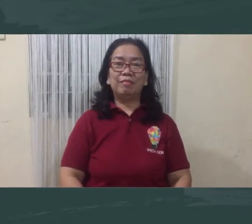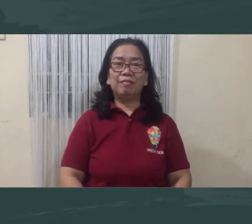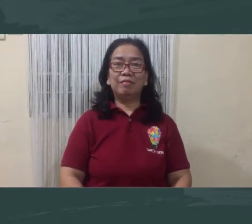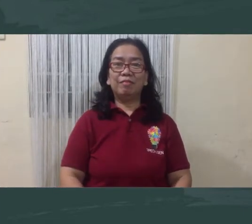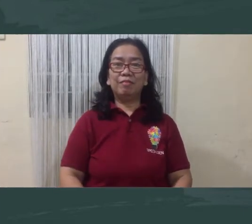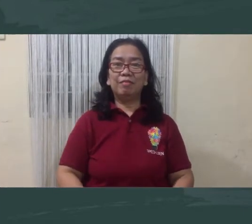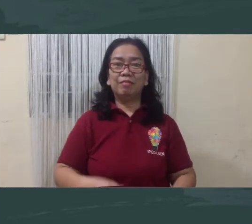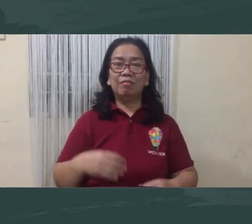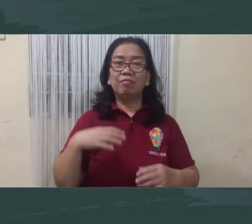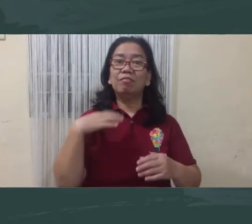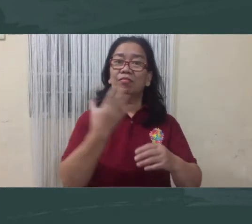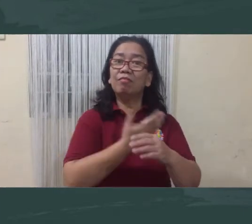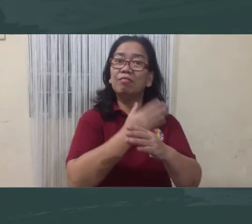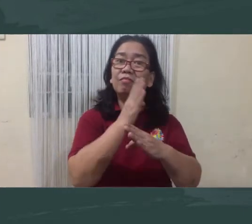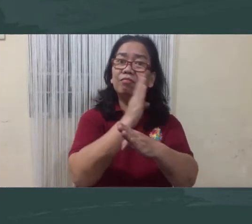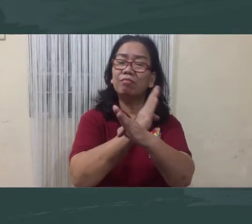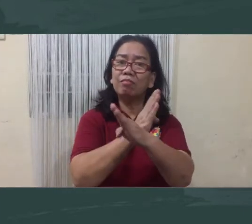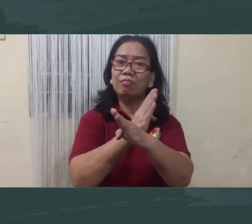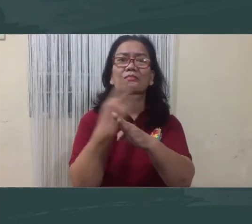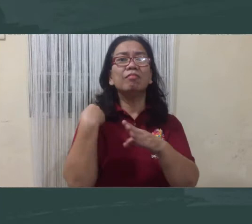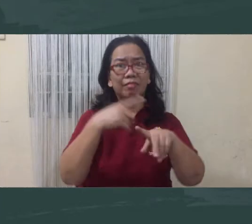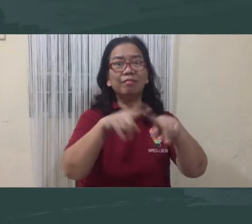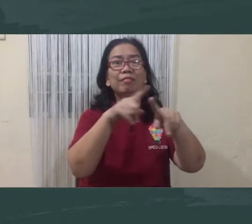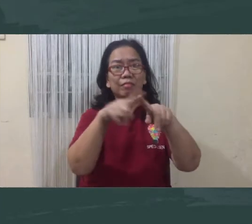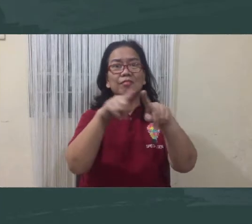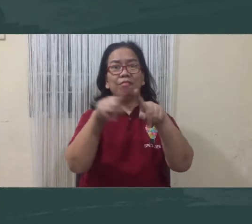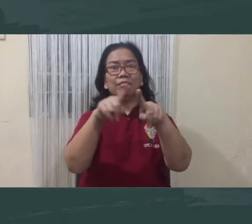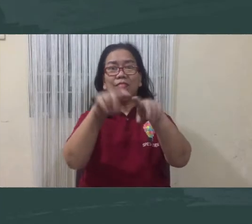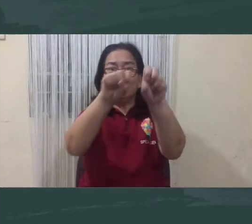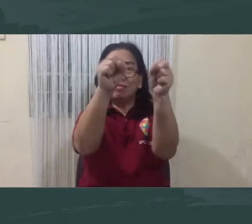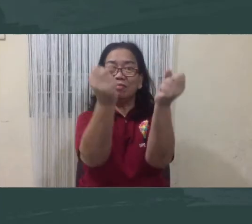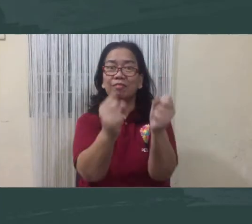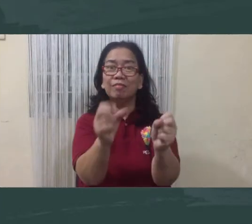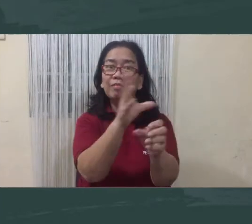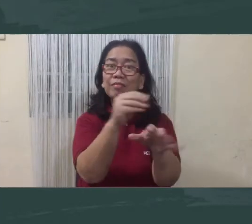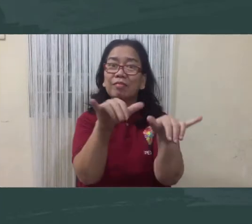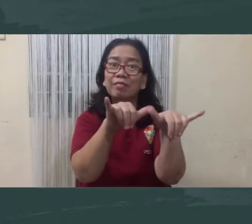Our bones come in many shapes and sizes.